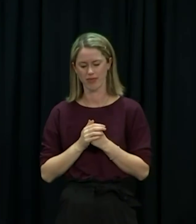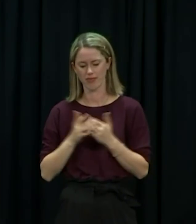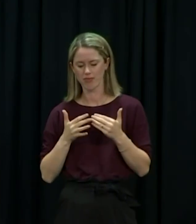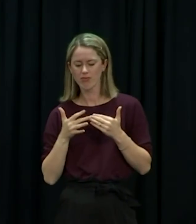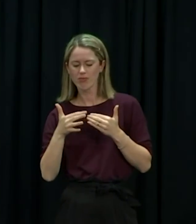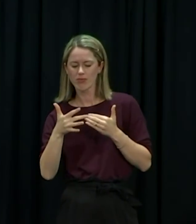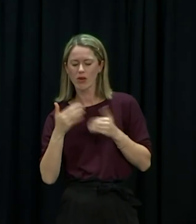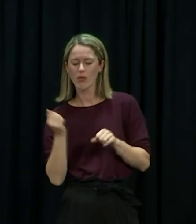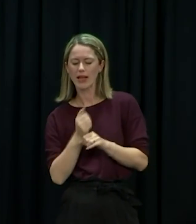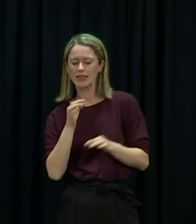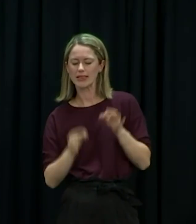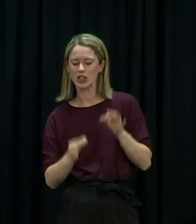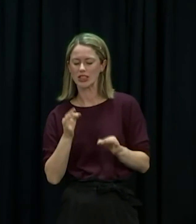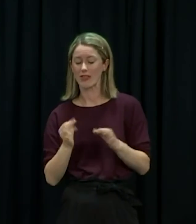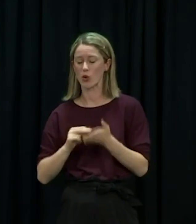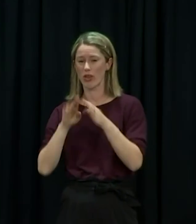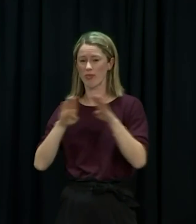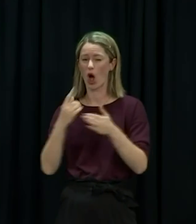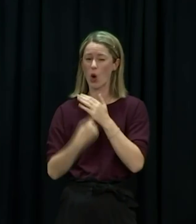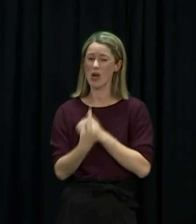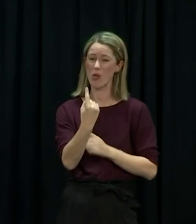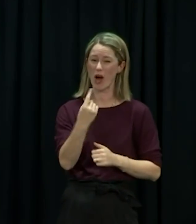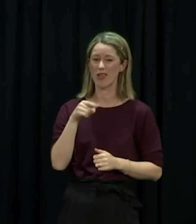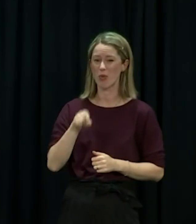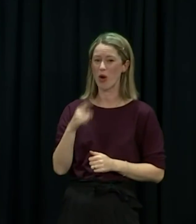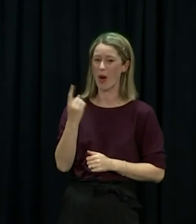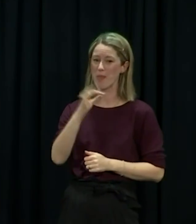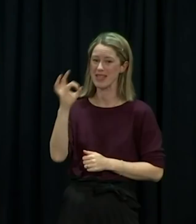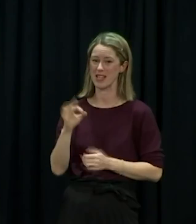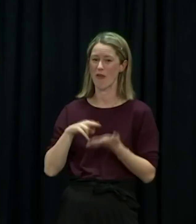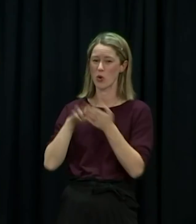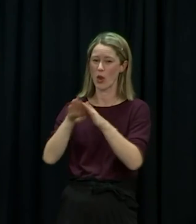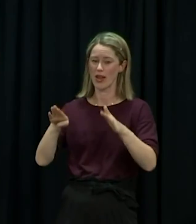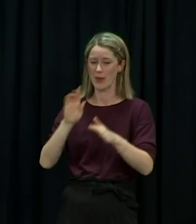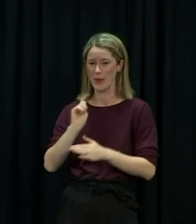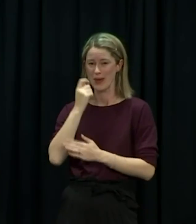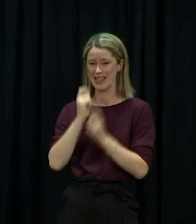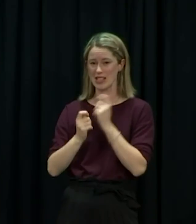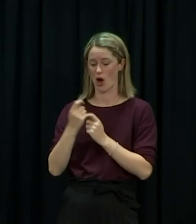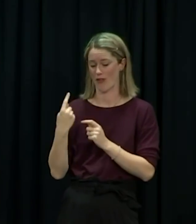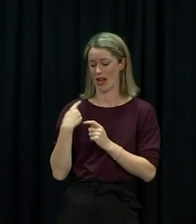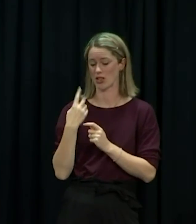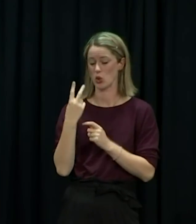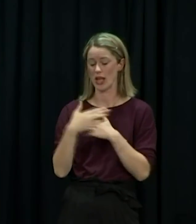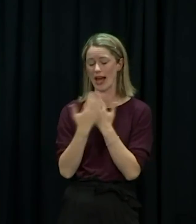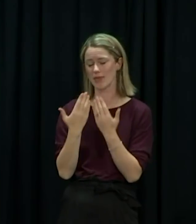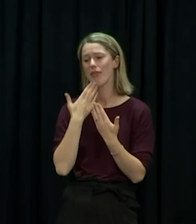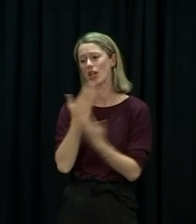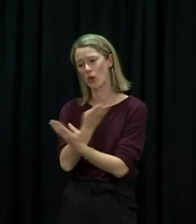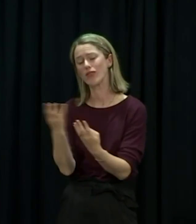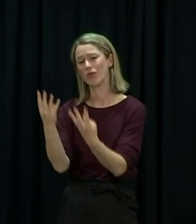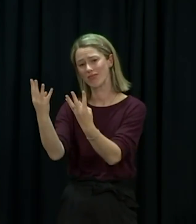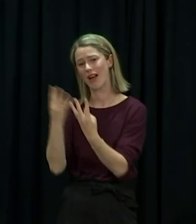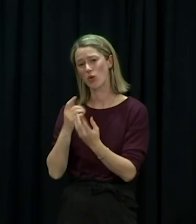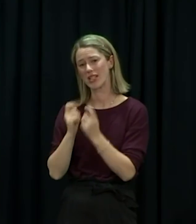to be taken. So far, only 1.1% of the region have had a test over the last 48 hours. Thank you to everyone who's come